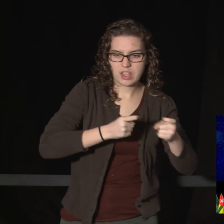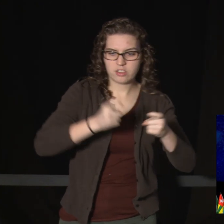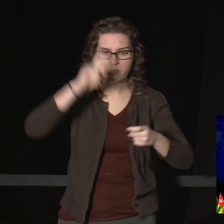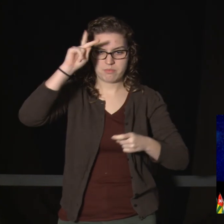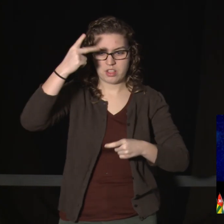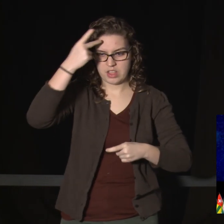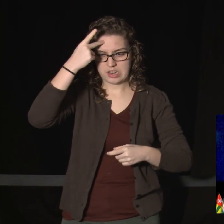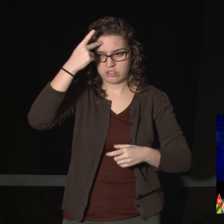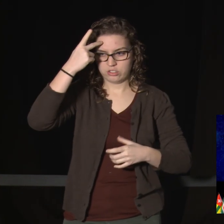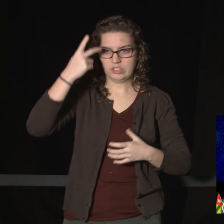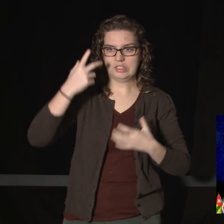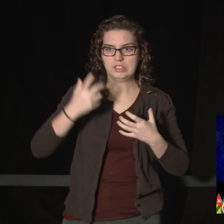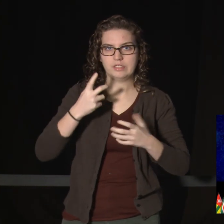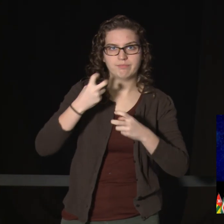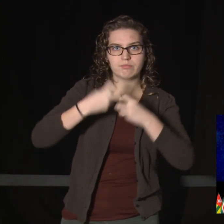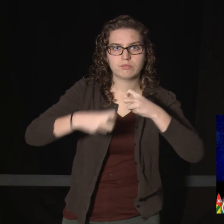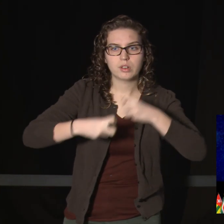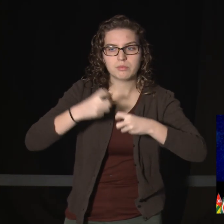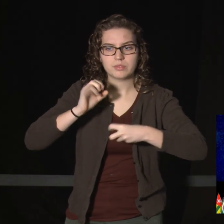grievances of their day.